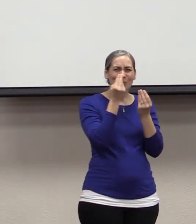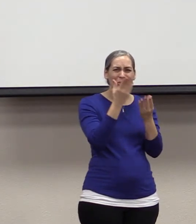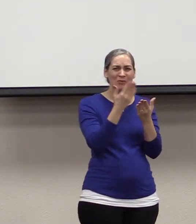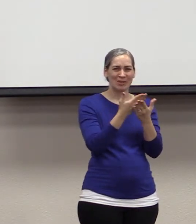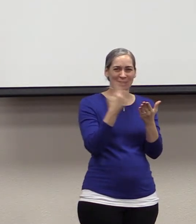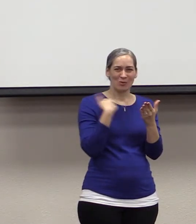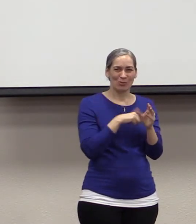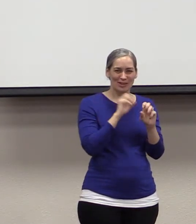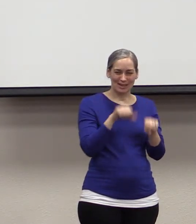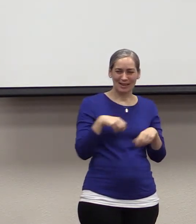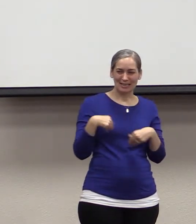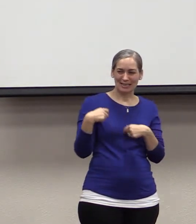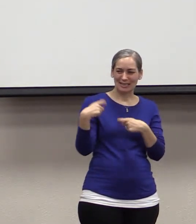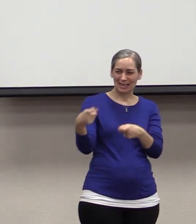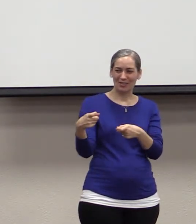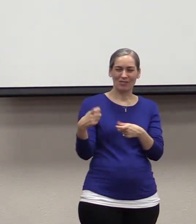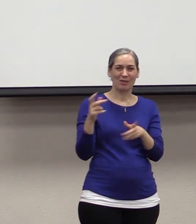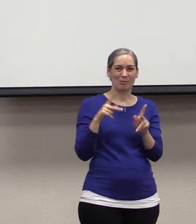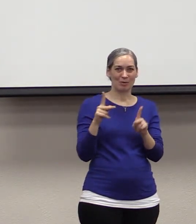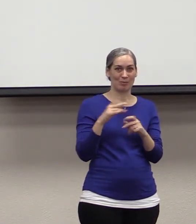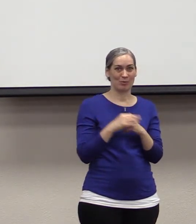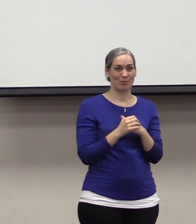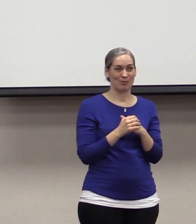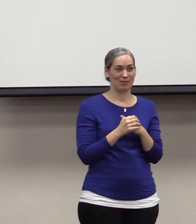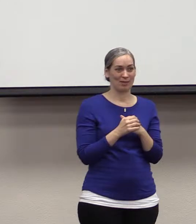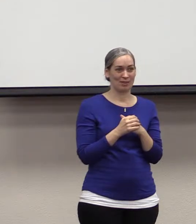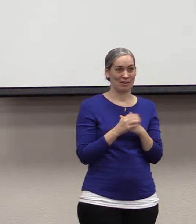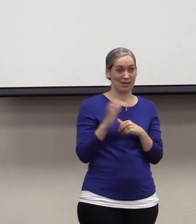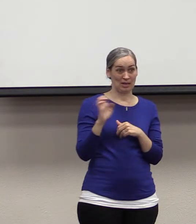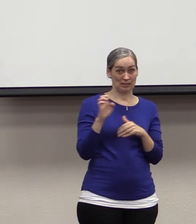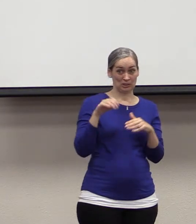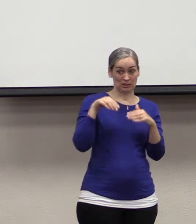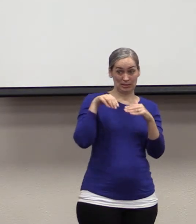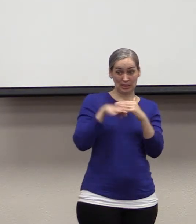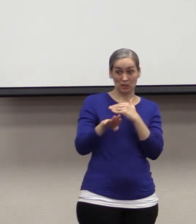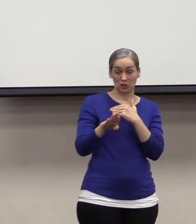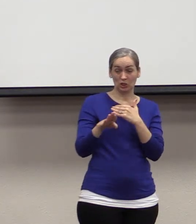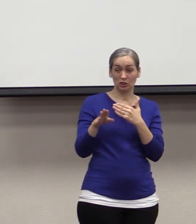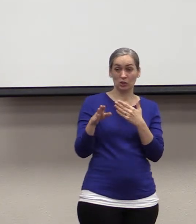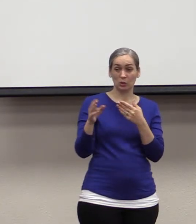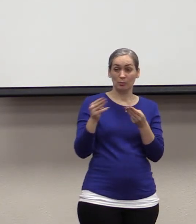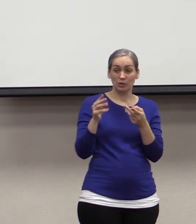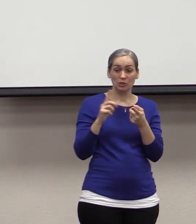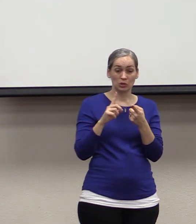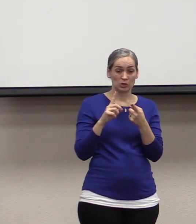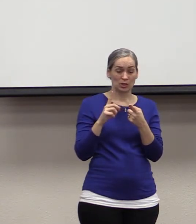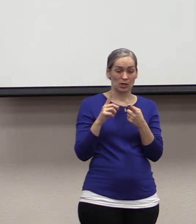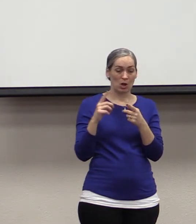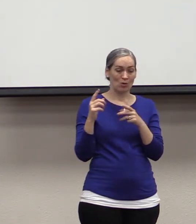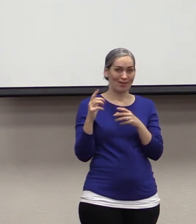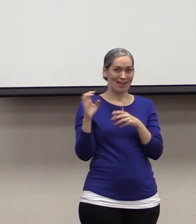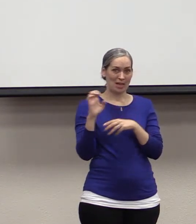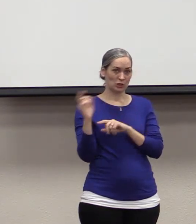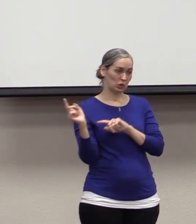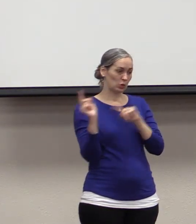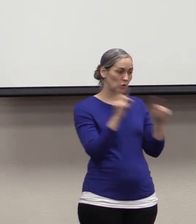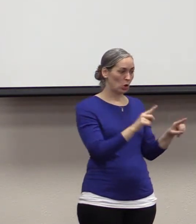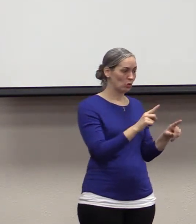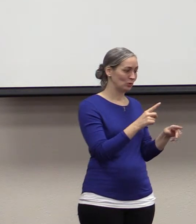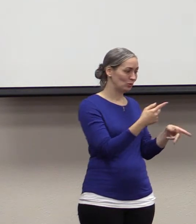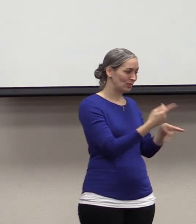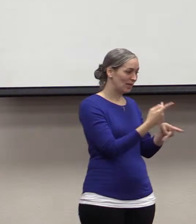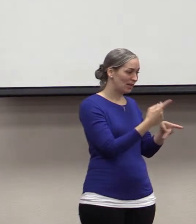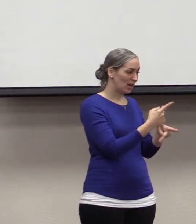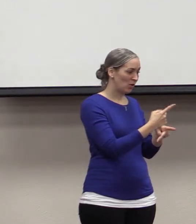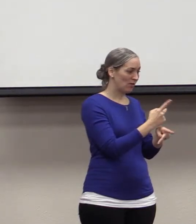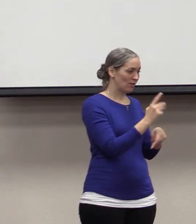people. Because it starts off this way, right? Because Esther goes in to minister to Mordecai, and it ends up Mordecai ministering to Esther, and